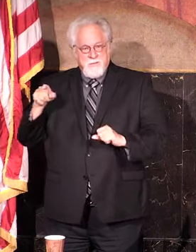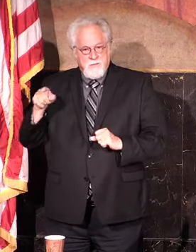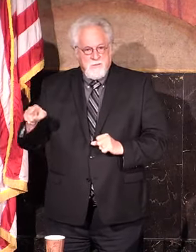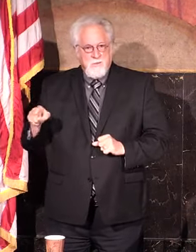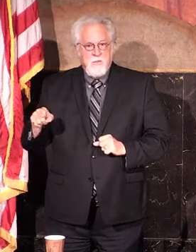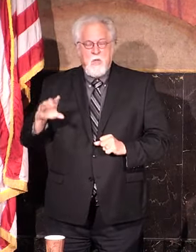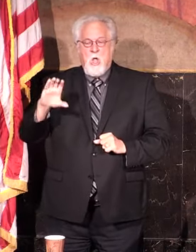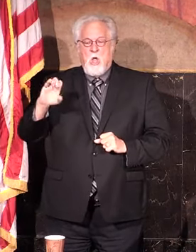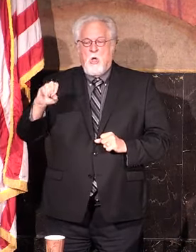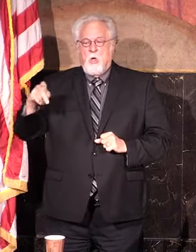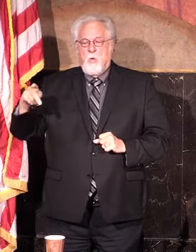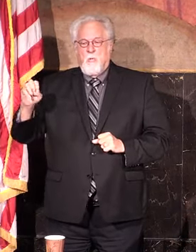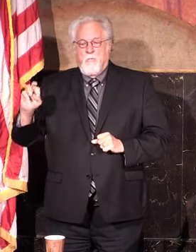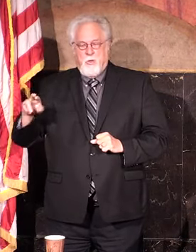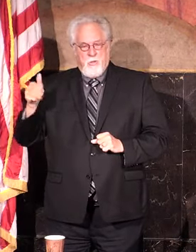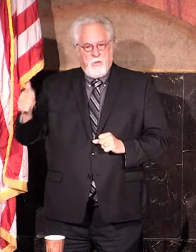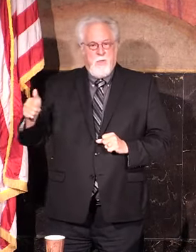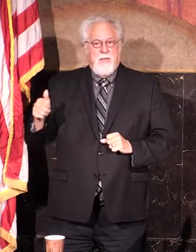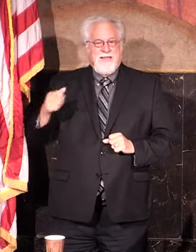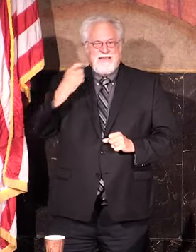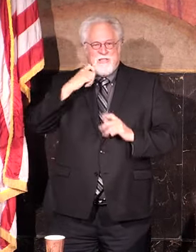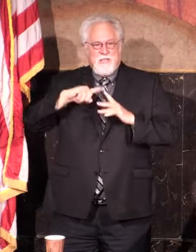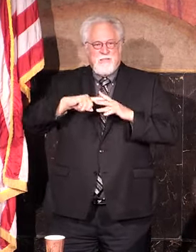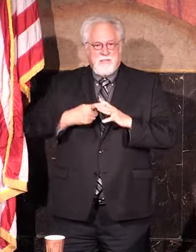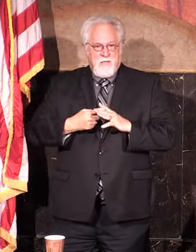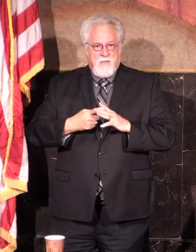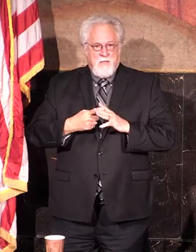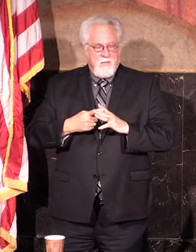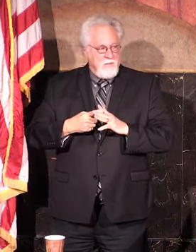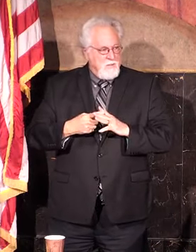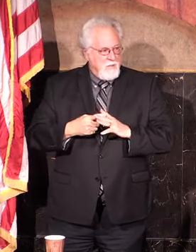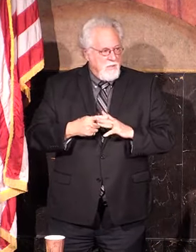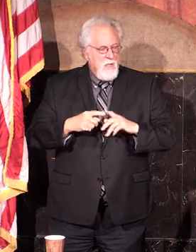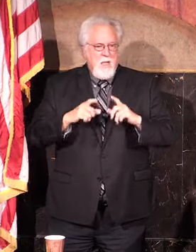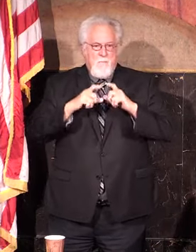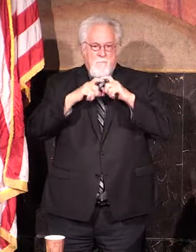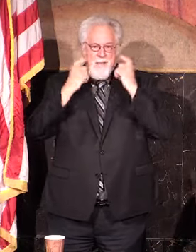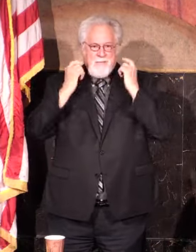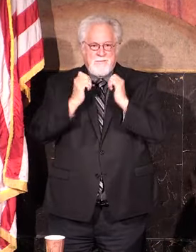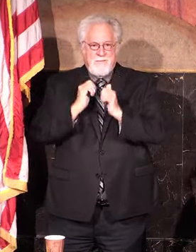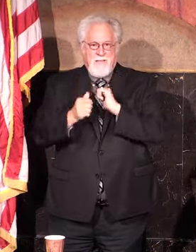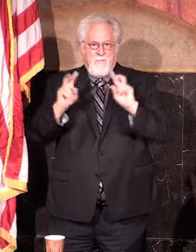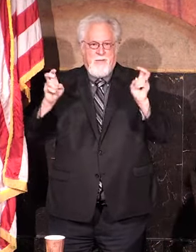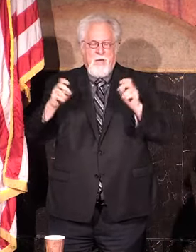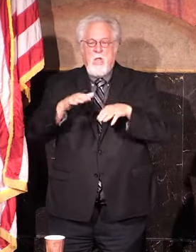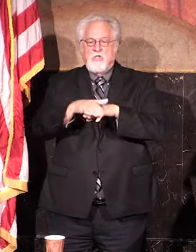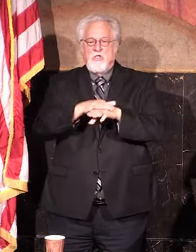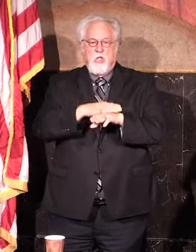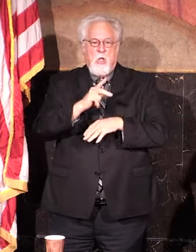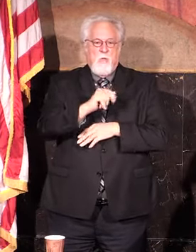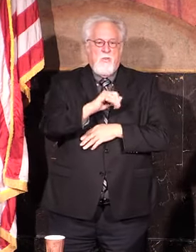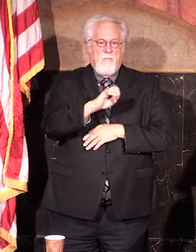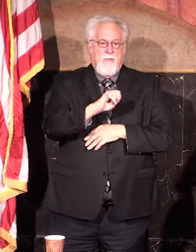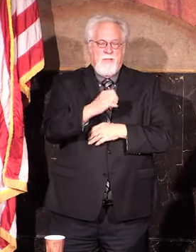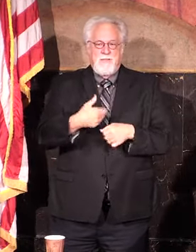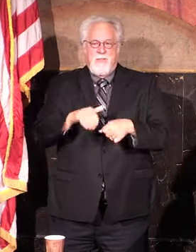Mr. Cooper, who just started recently a mask ask campaign. Slow the pace, cover your